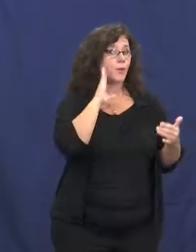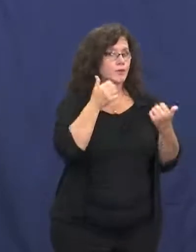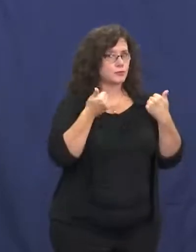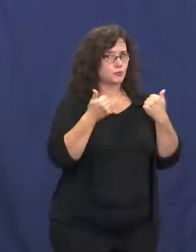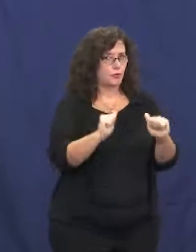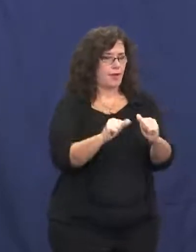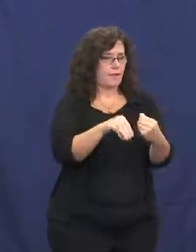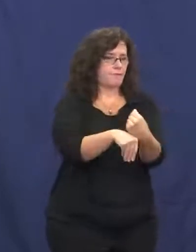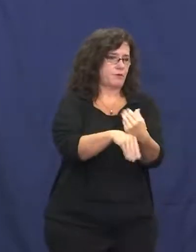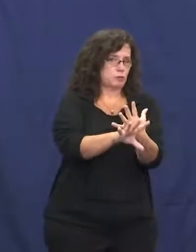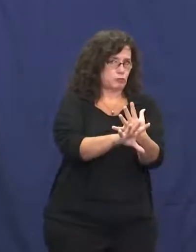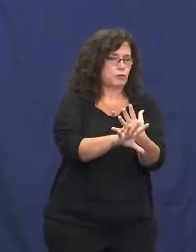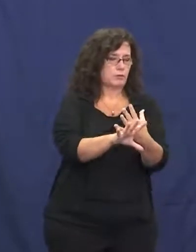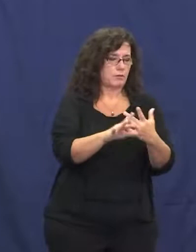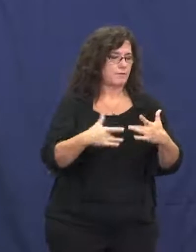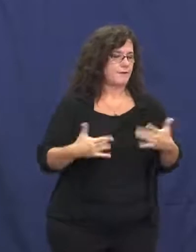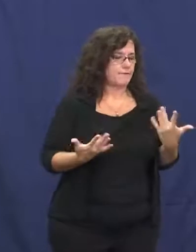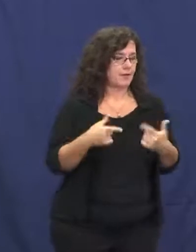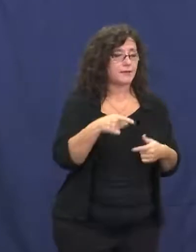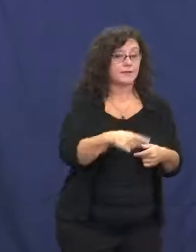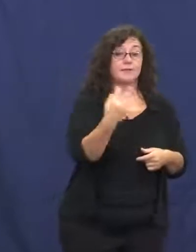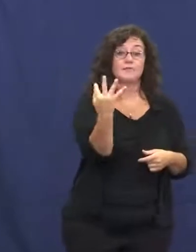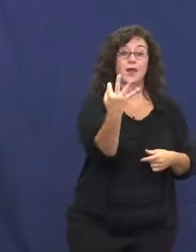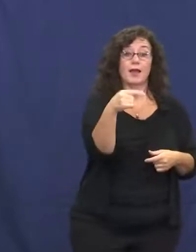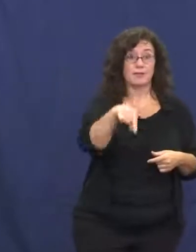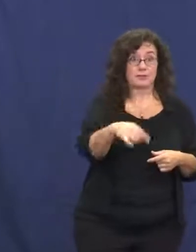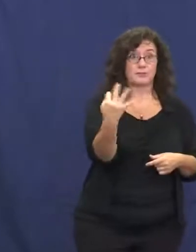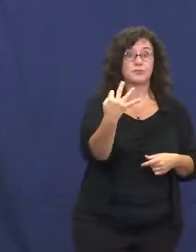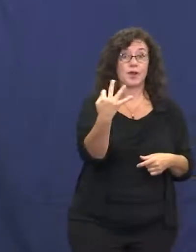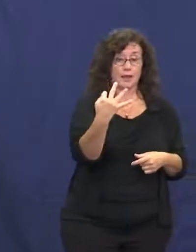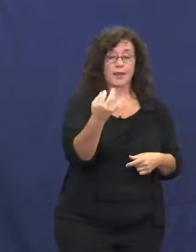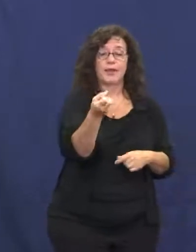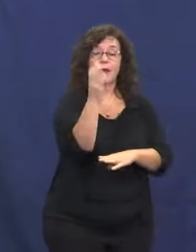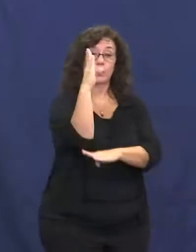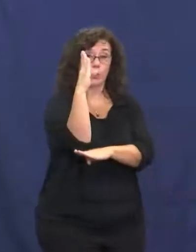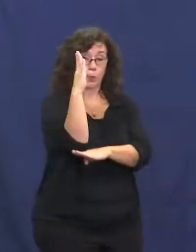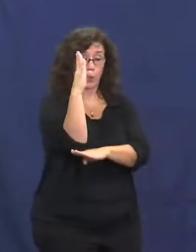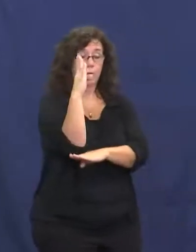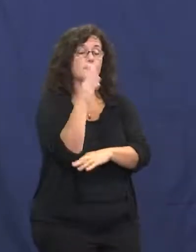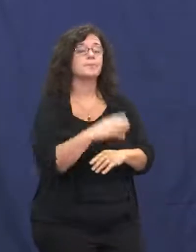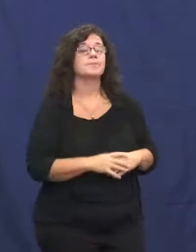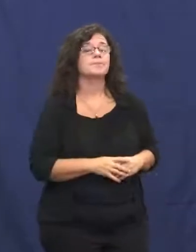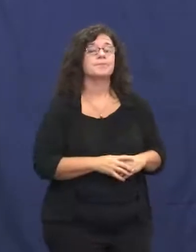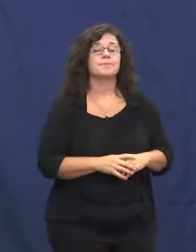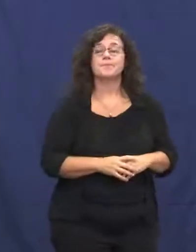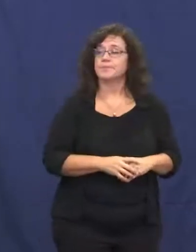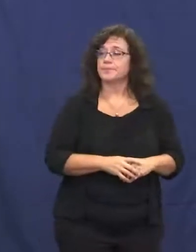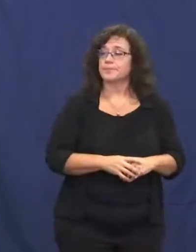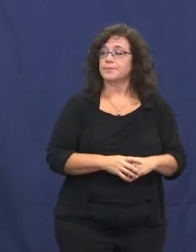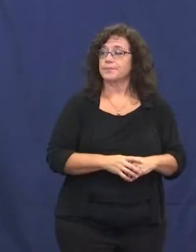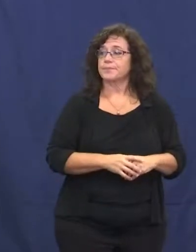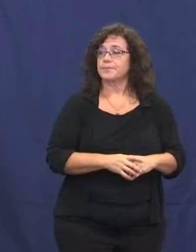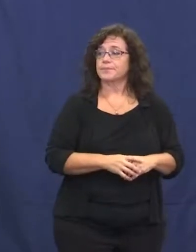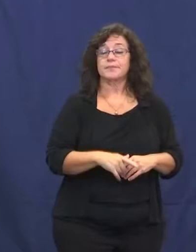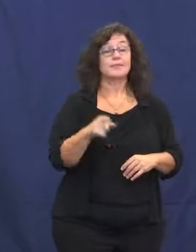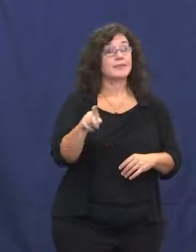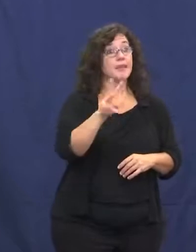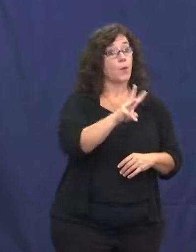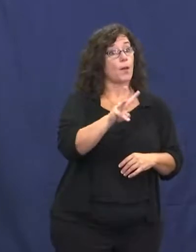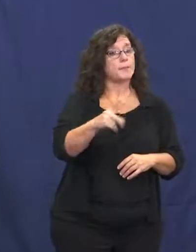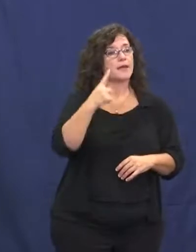Friday at 12 noon. It's going to be on the Area Agency on Agency's website in regards to